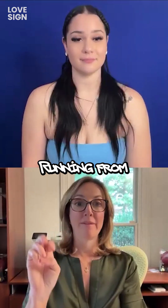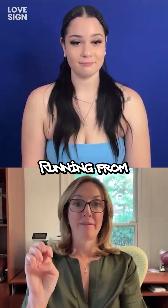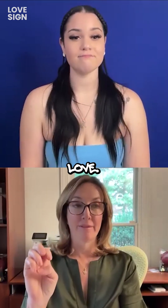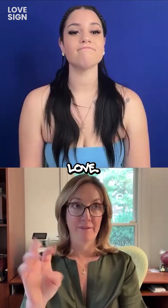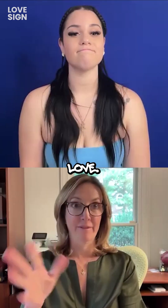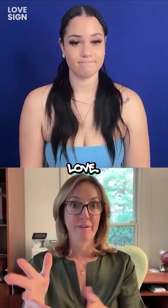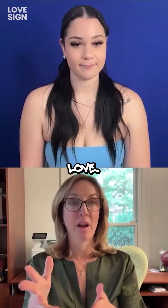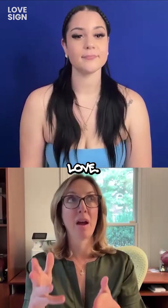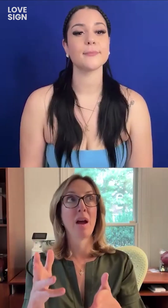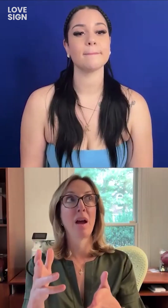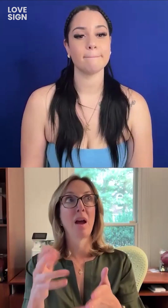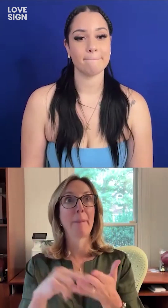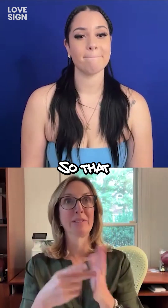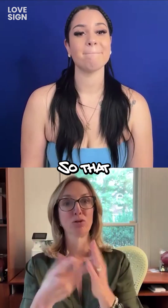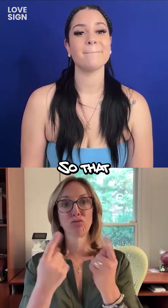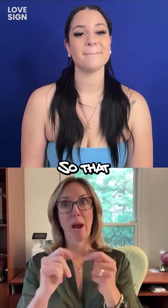Running from love.